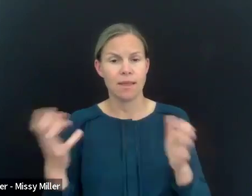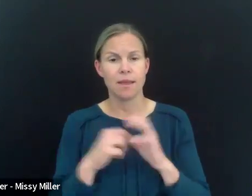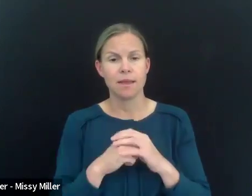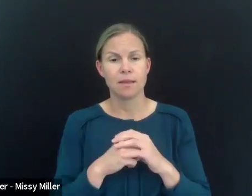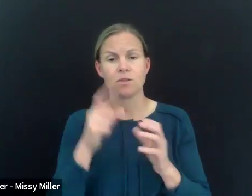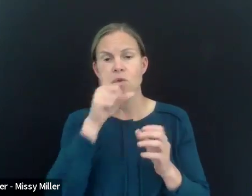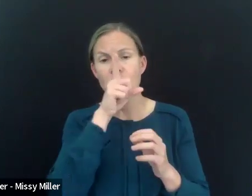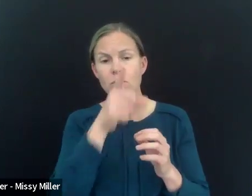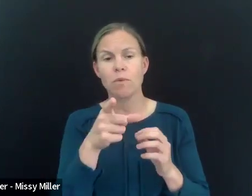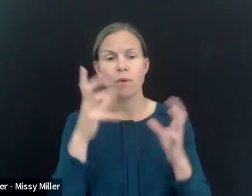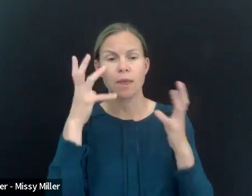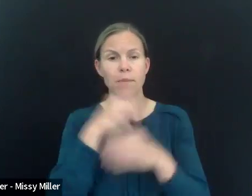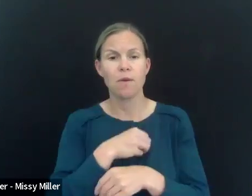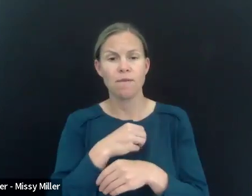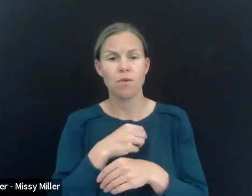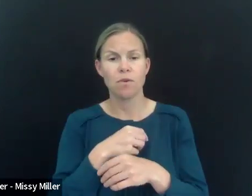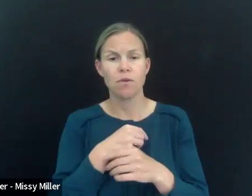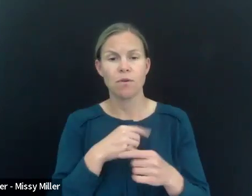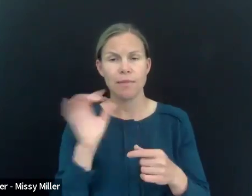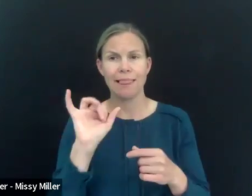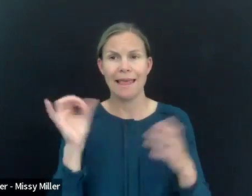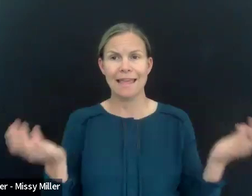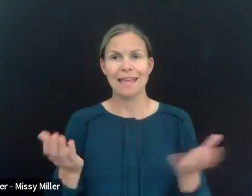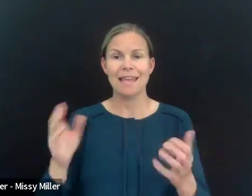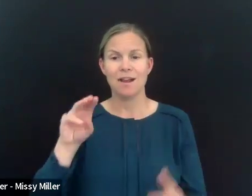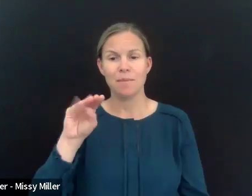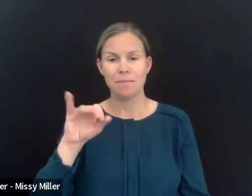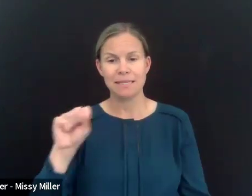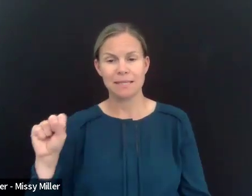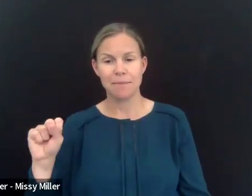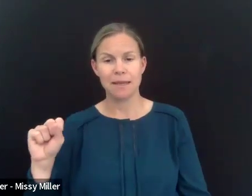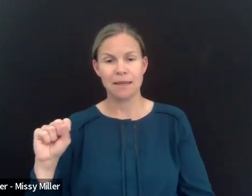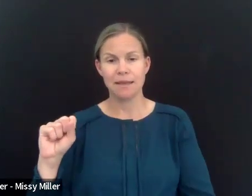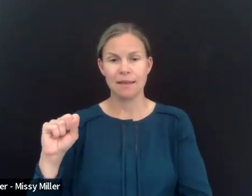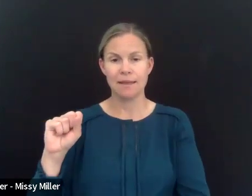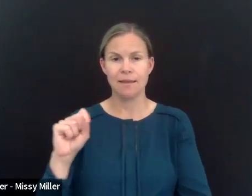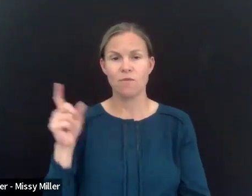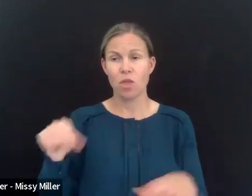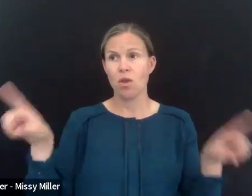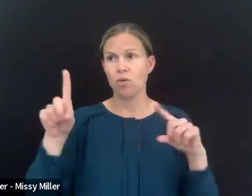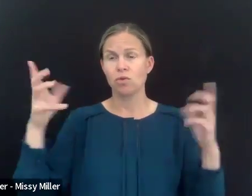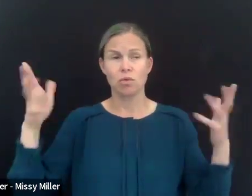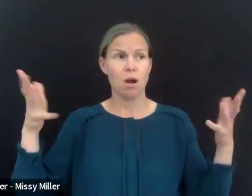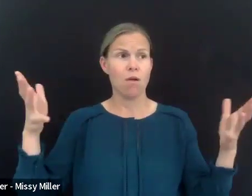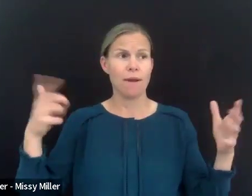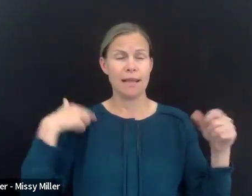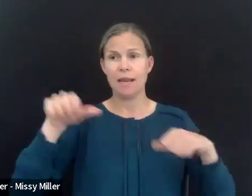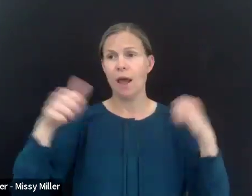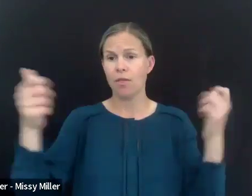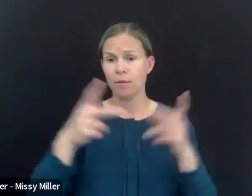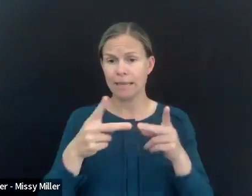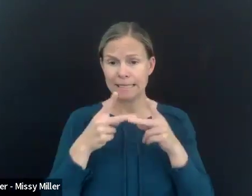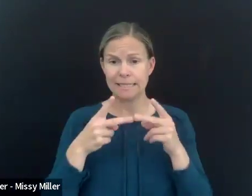haven't even gotten to that point, like for me, like here in Mississippi. For those who are in other places who've done it already and seen all of